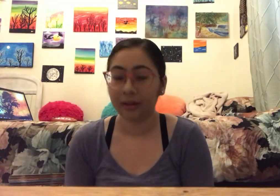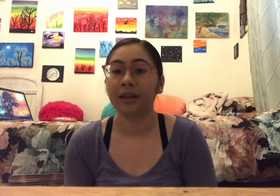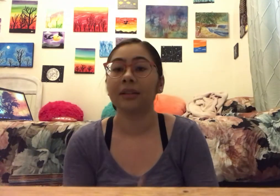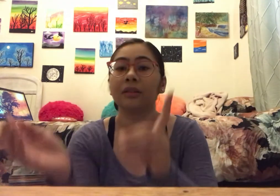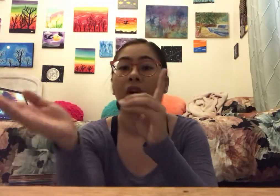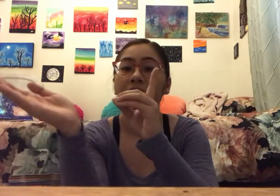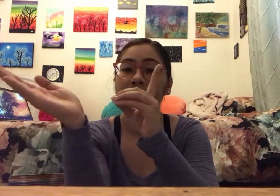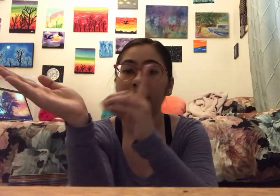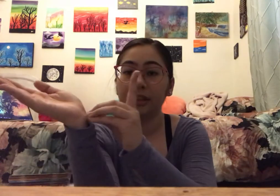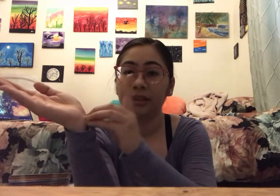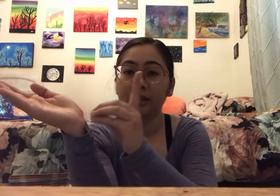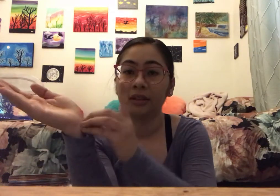Doctor.